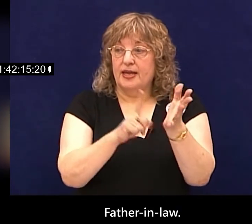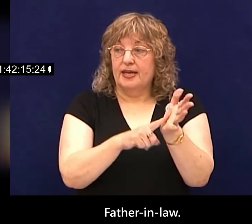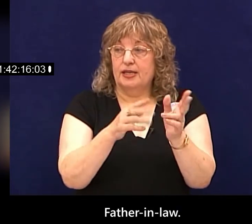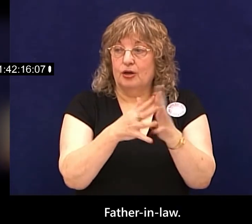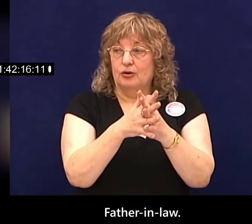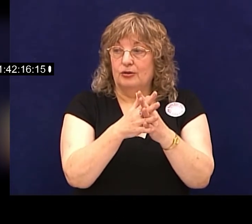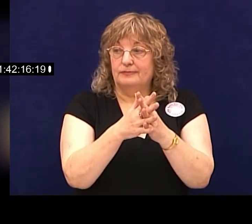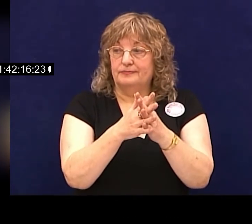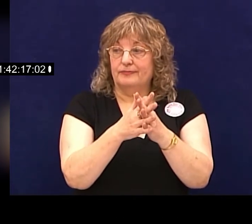father-in-law,